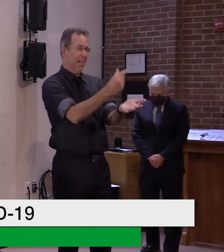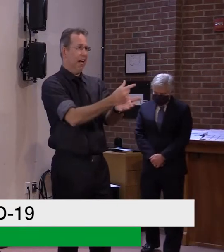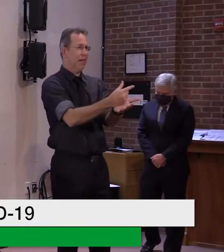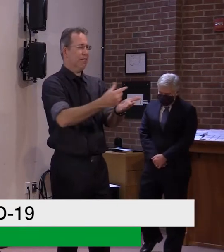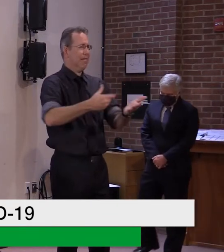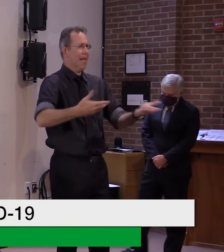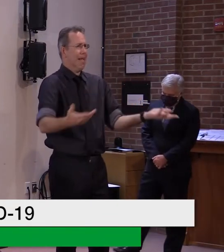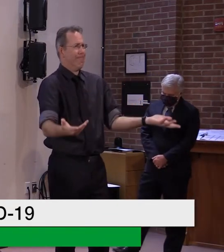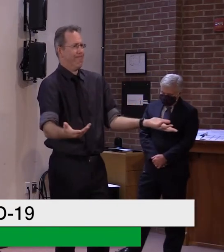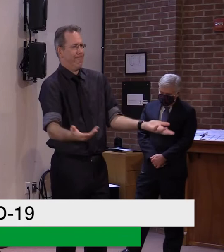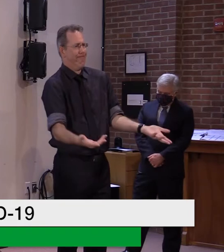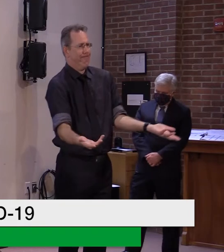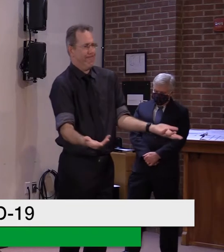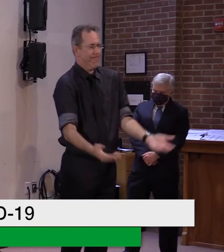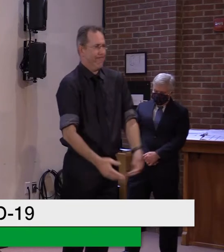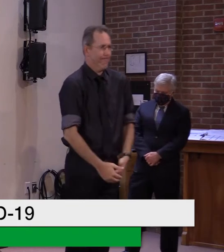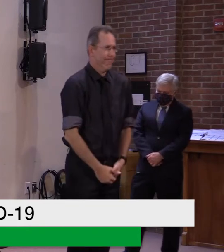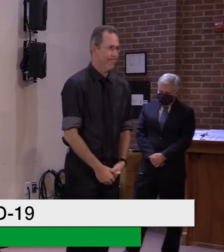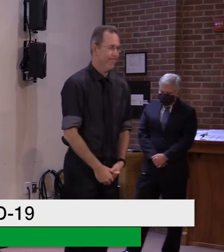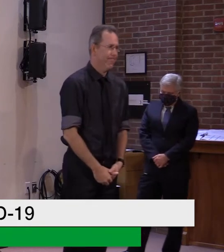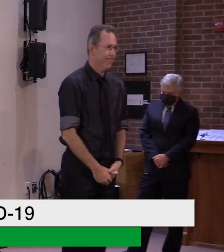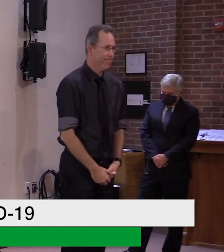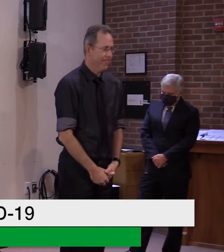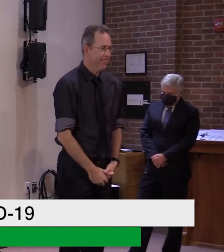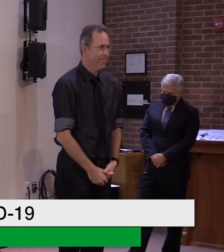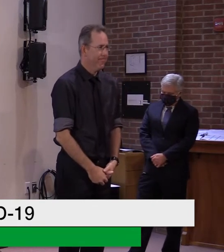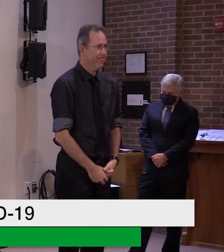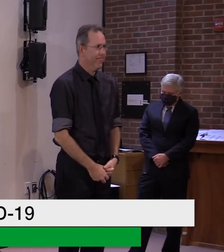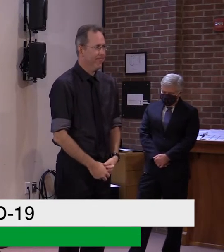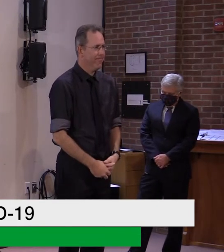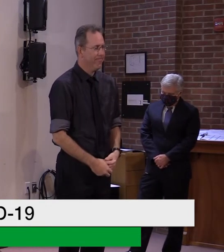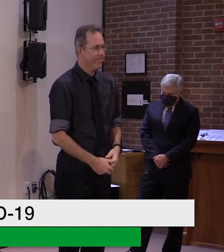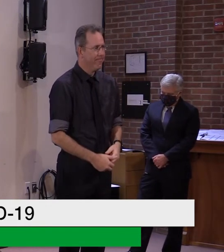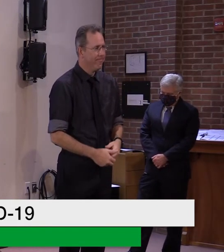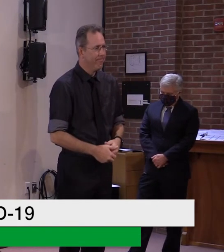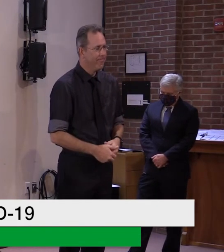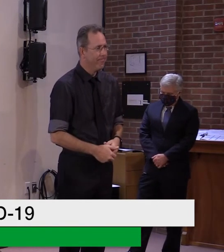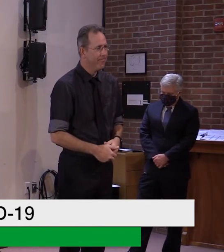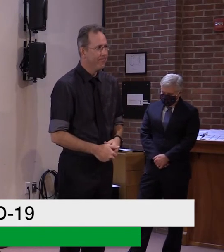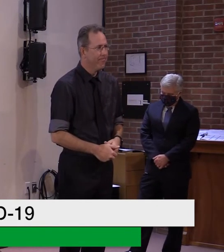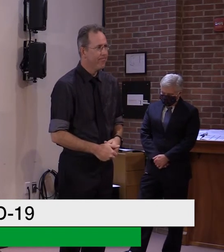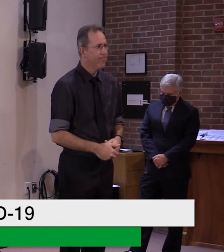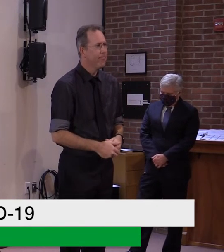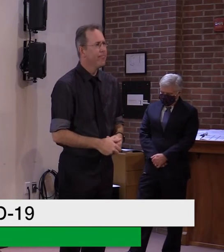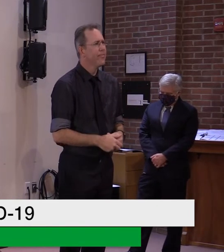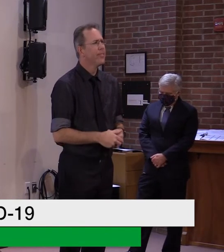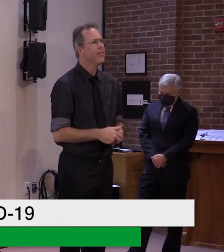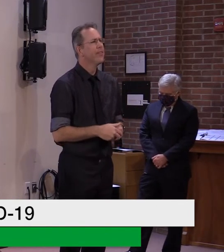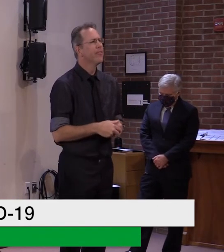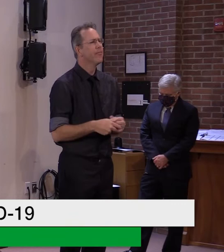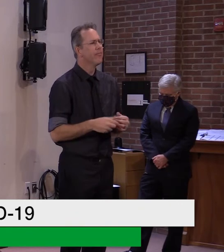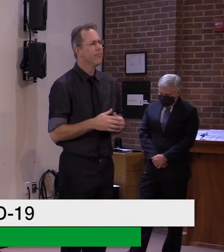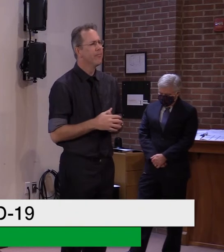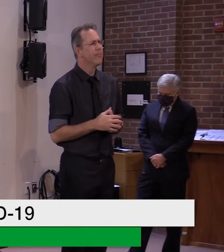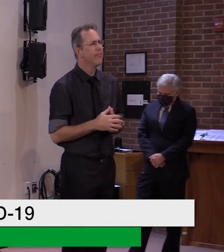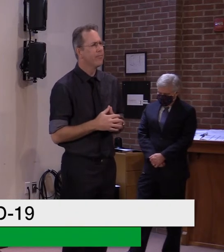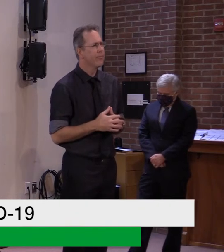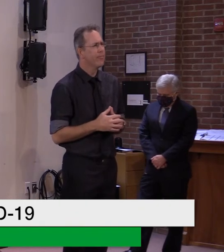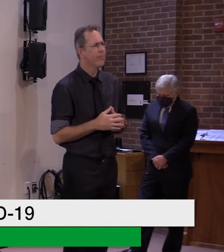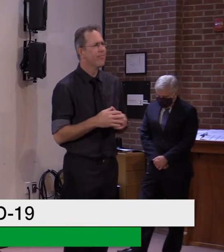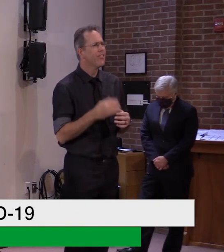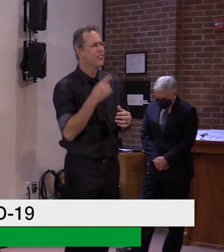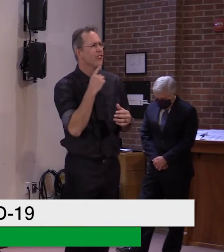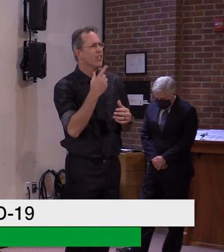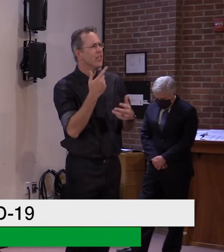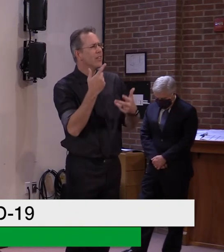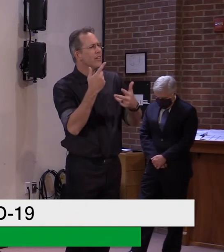according to the virology community the uh um there are three different attack routes um for a